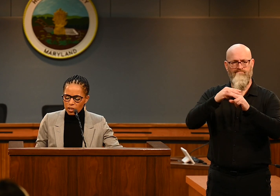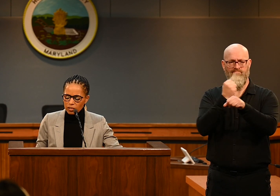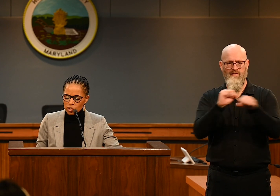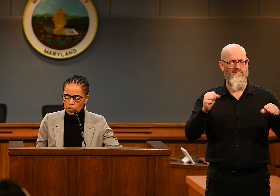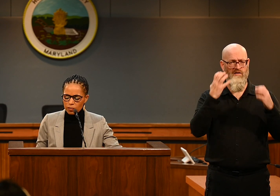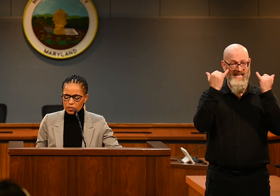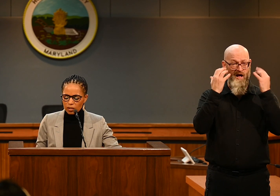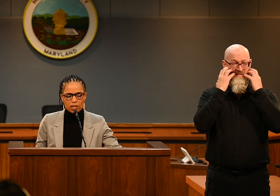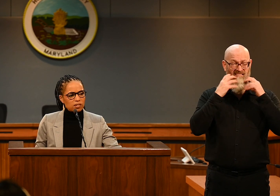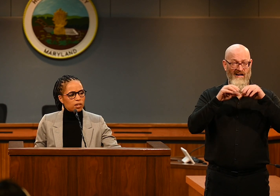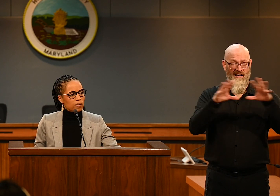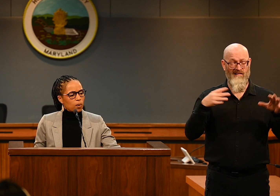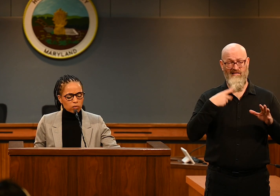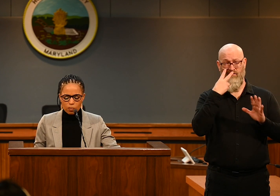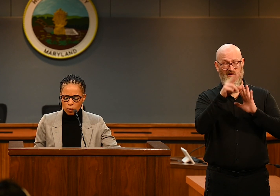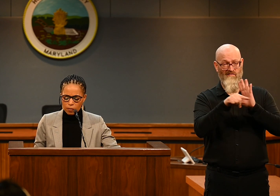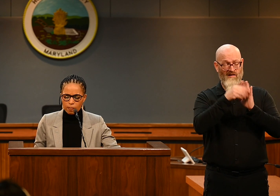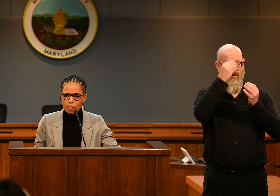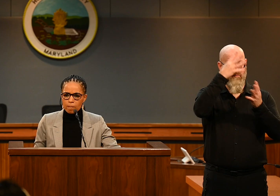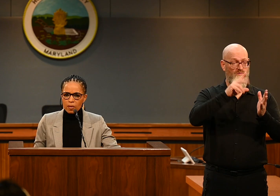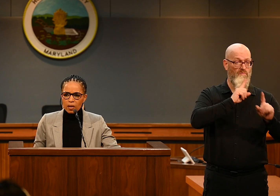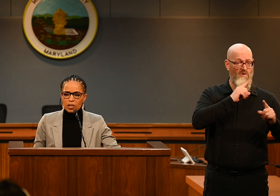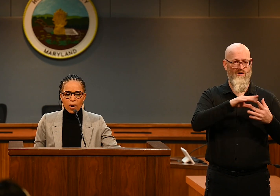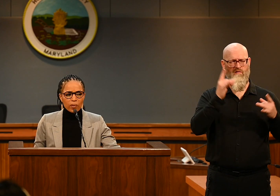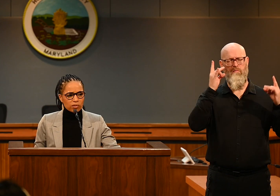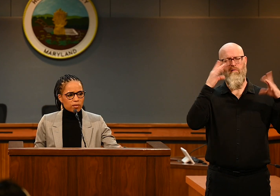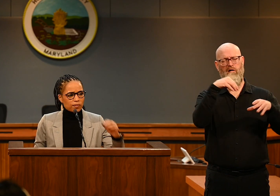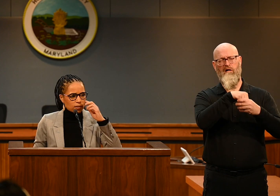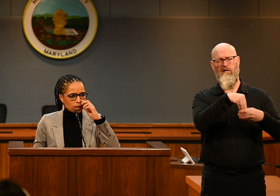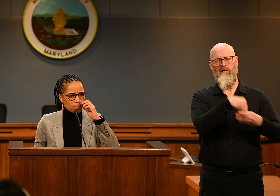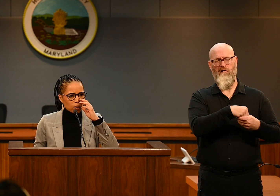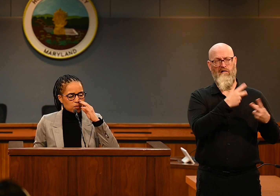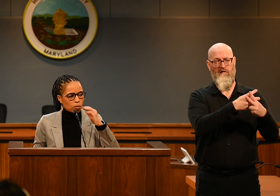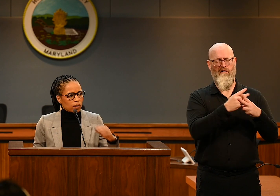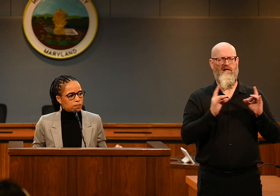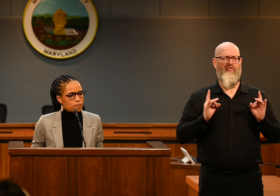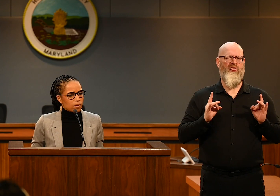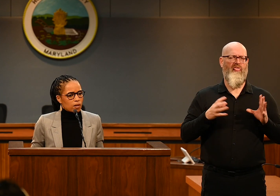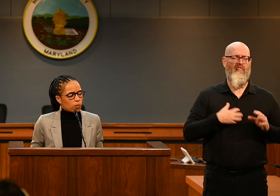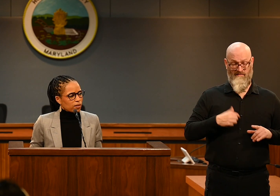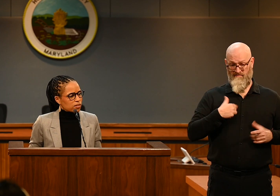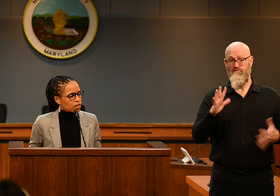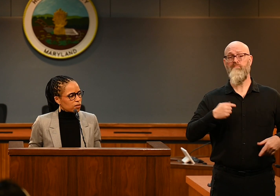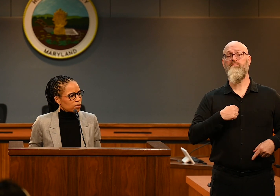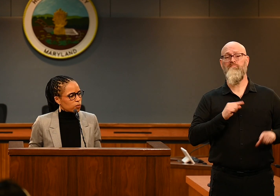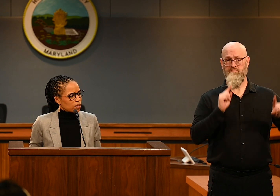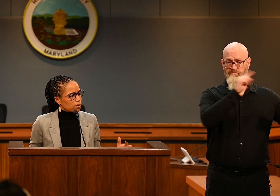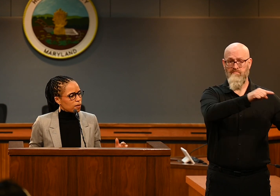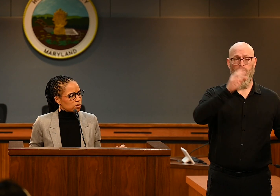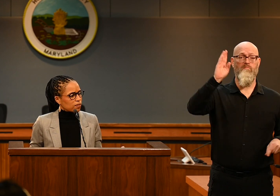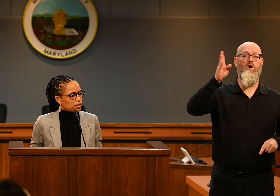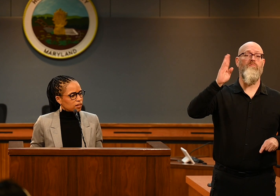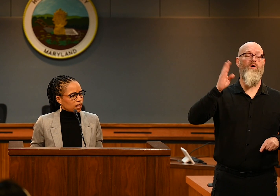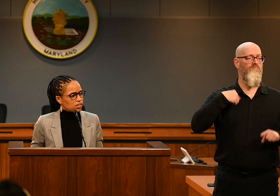are subjected to at the facilities here in Baltimore. You know, I went to the facility in Baltimore with our senator and with